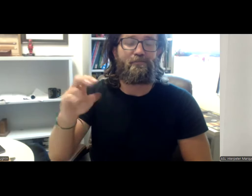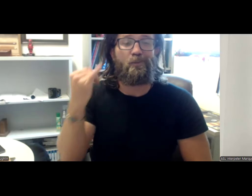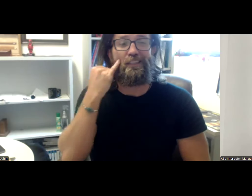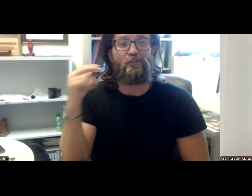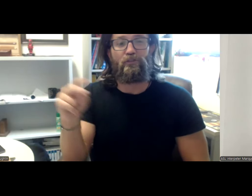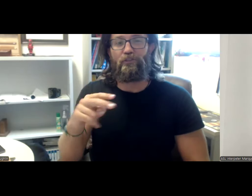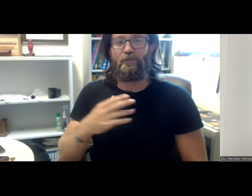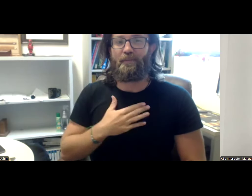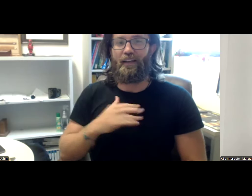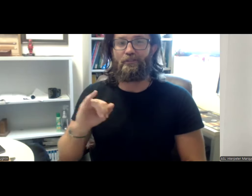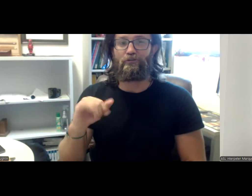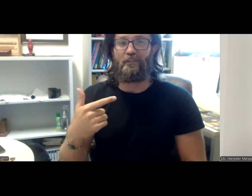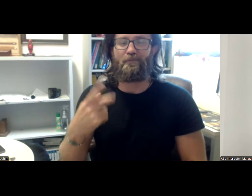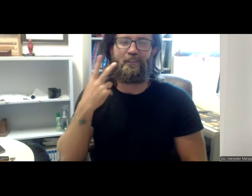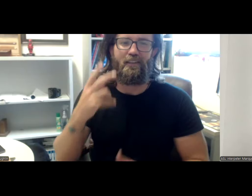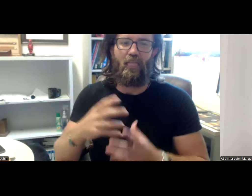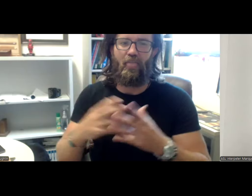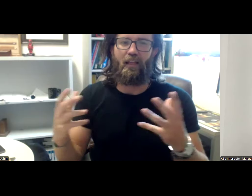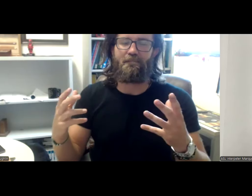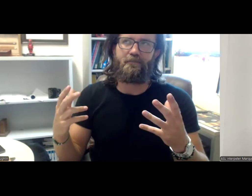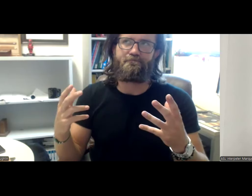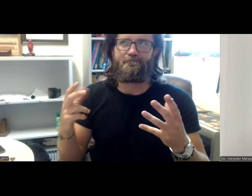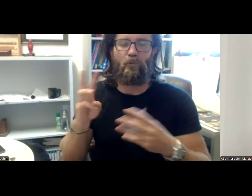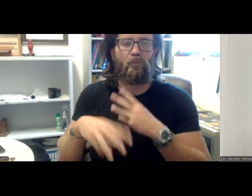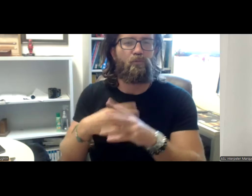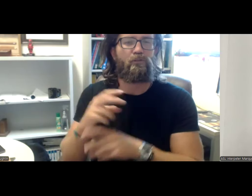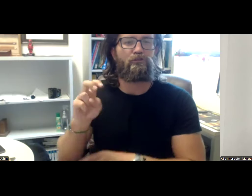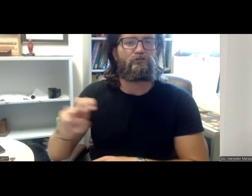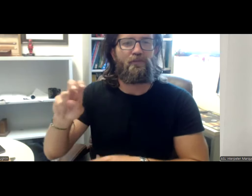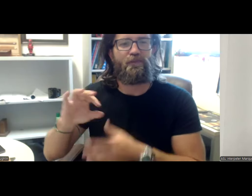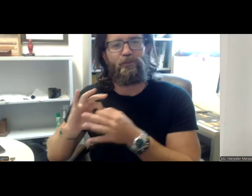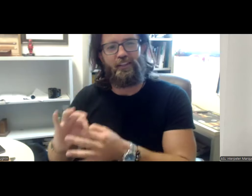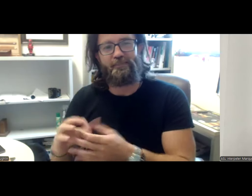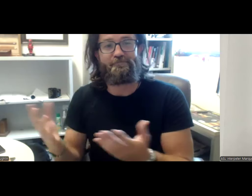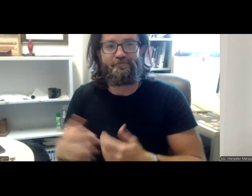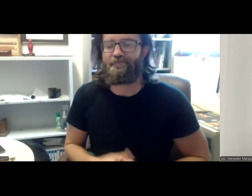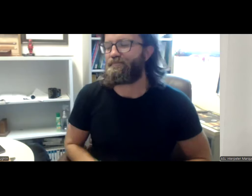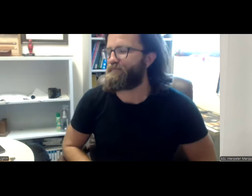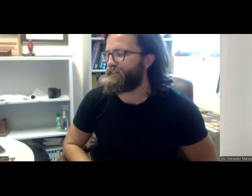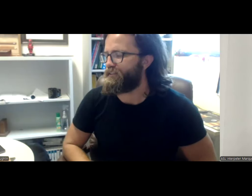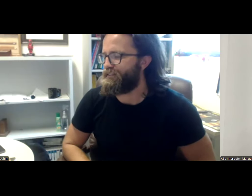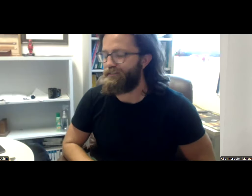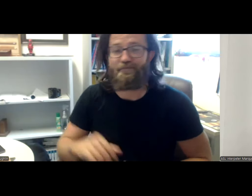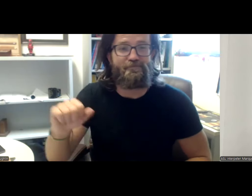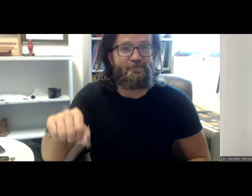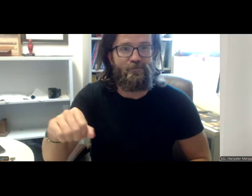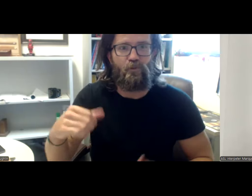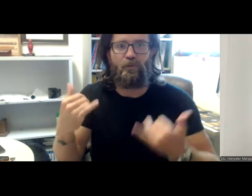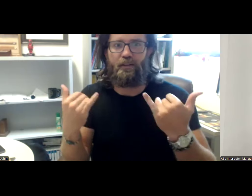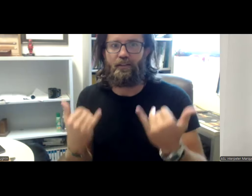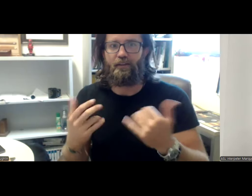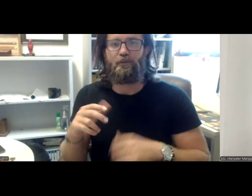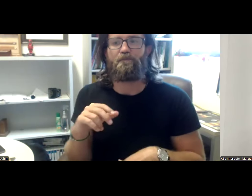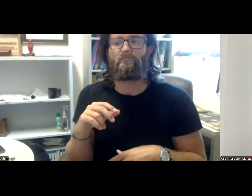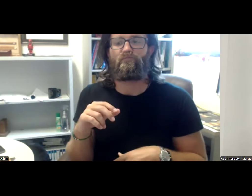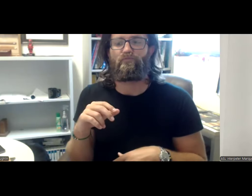and I enjoy traveling the world. If you see my Instagram, I have a lot of world traveling journeys